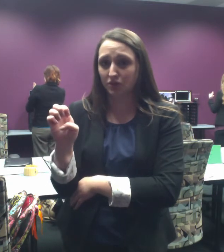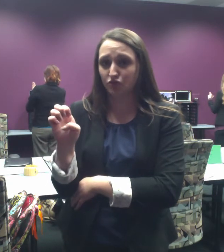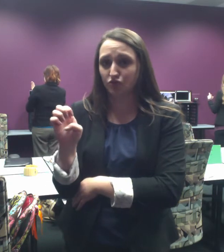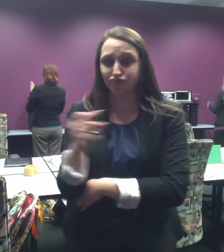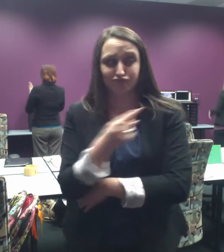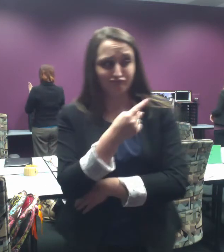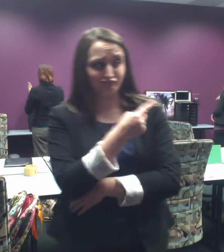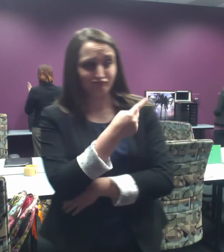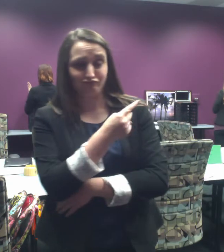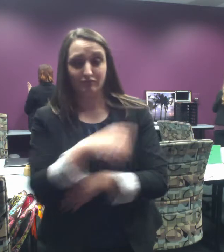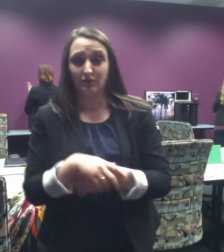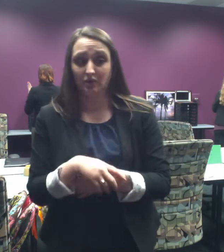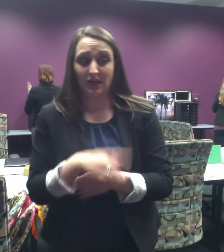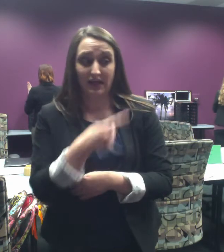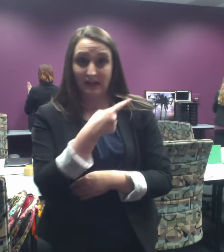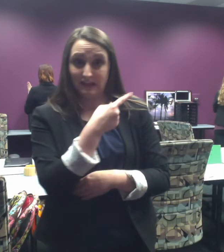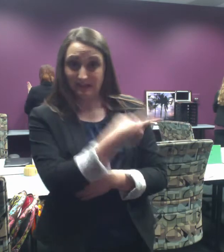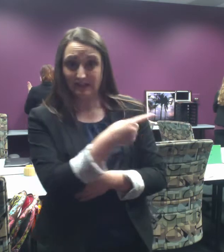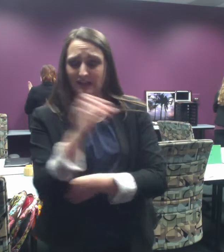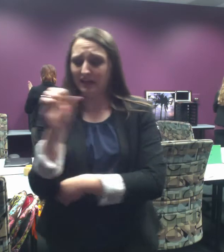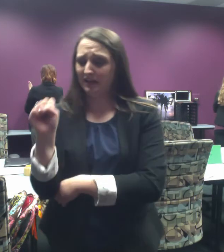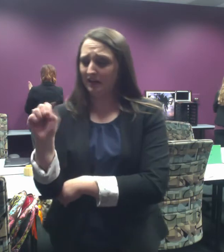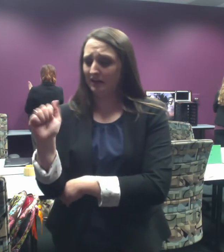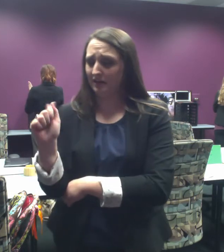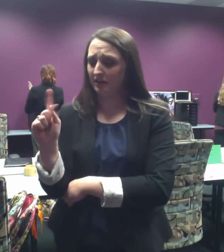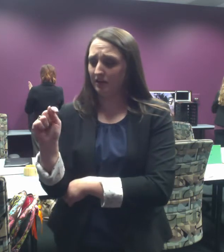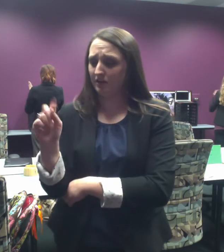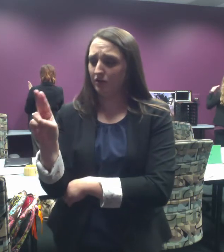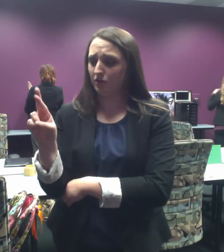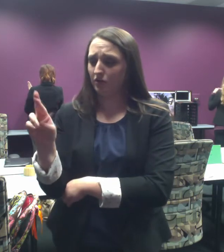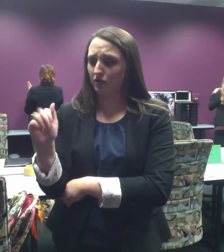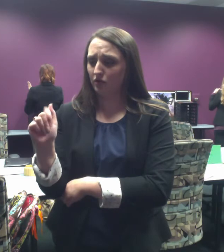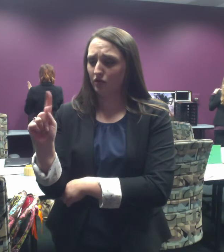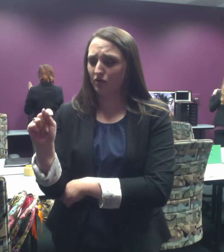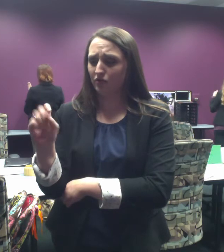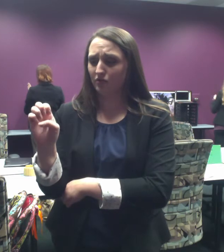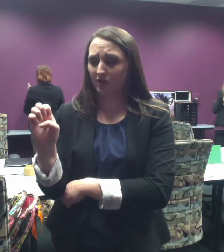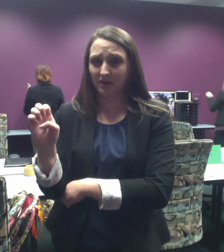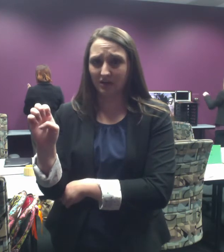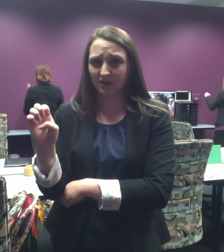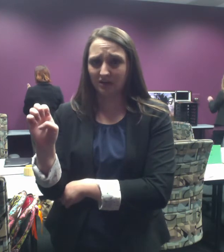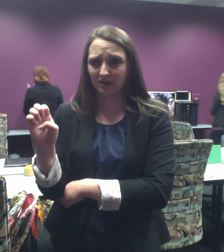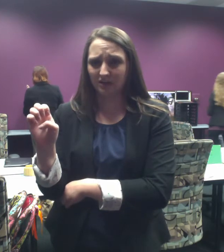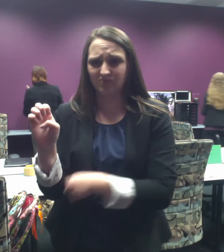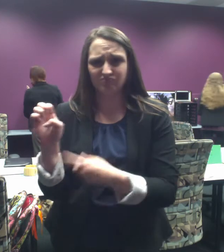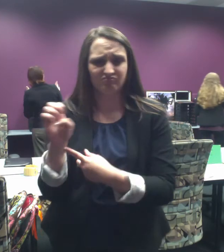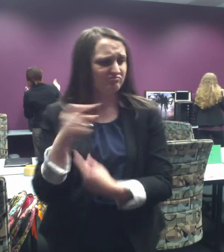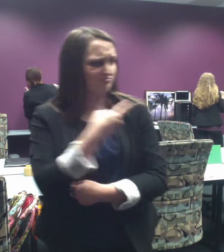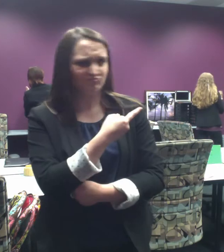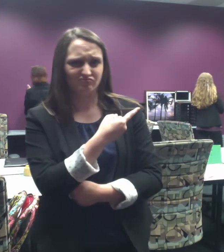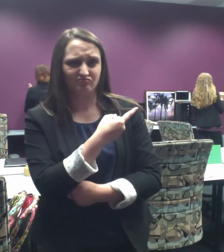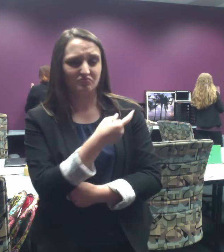Caleb? Why not? Because there's no water in it. There's not much water. How could I saturate the sponge?